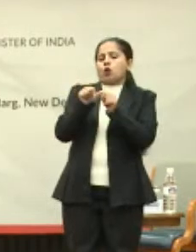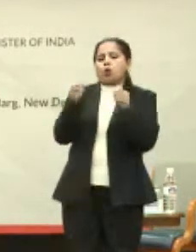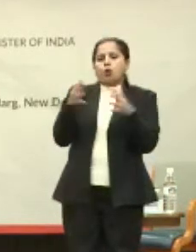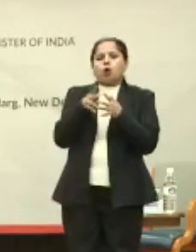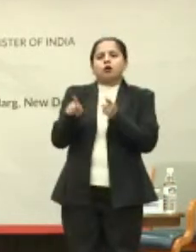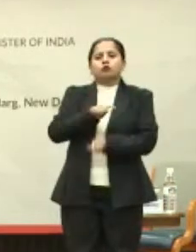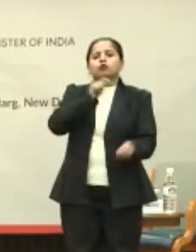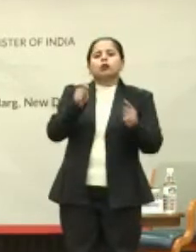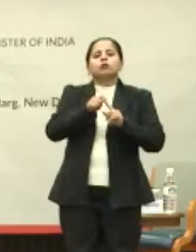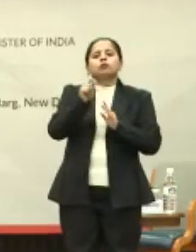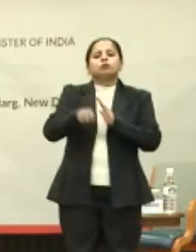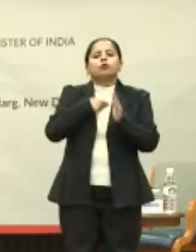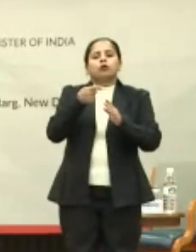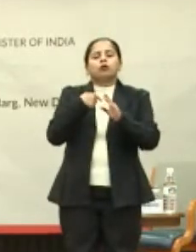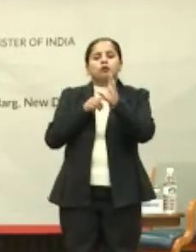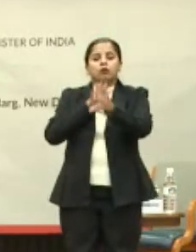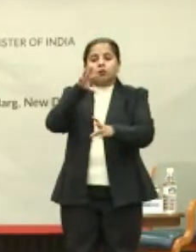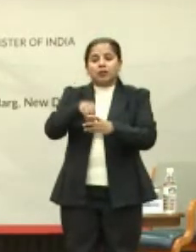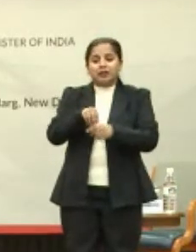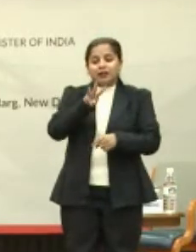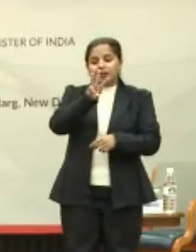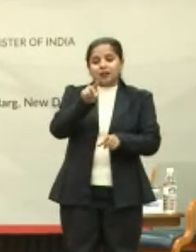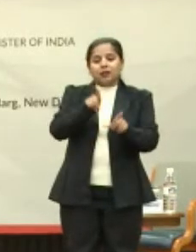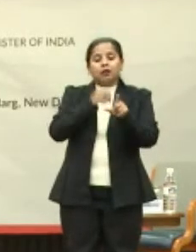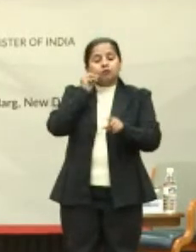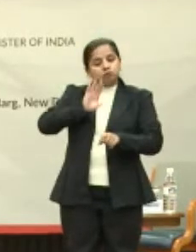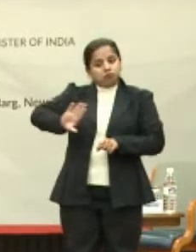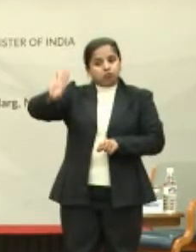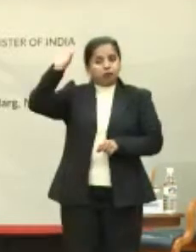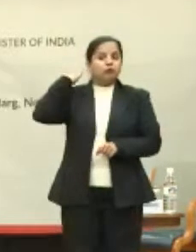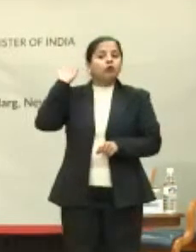reforms project 30 years ago.